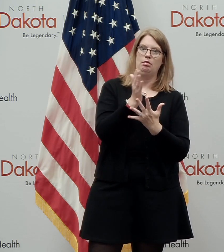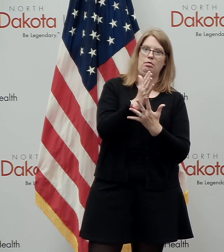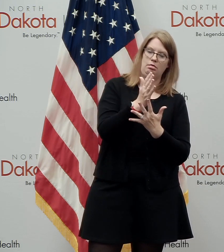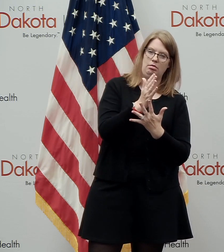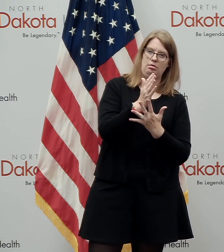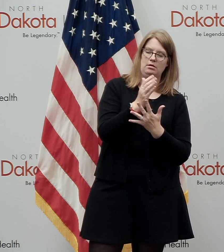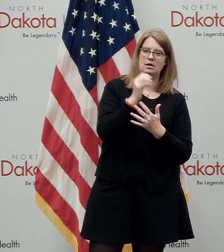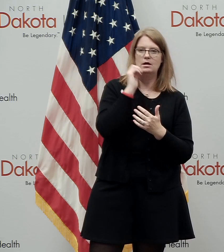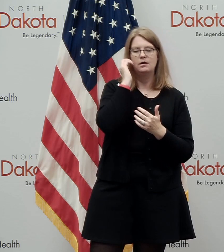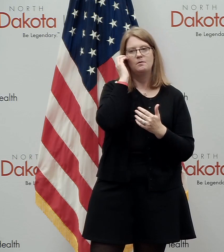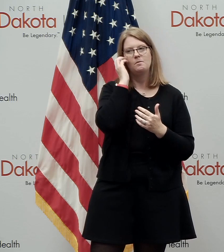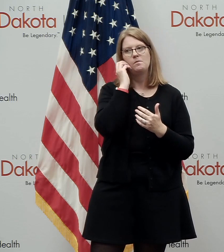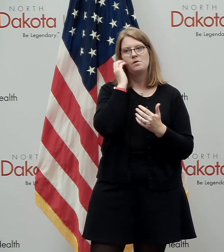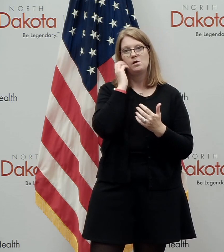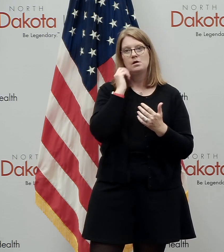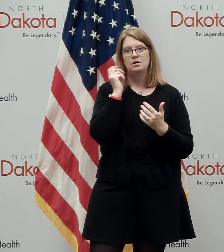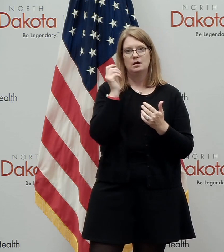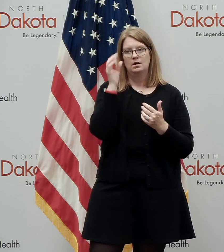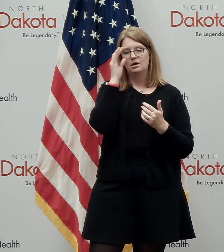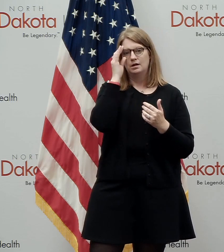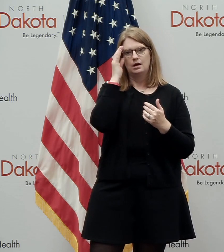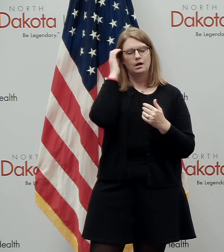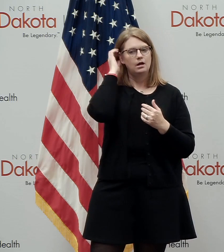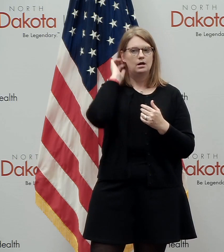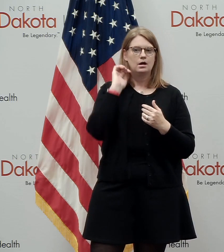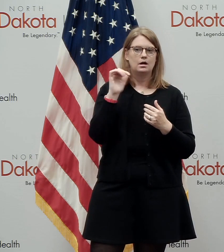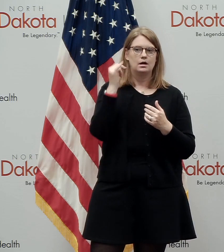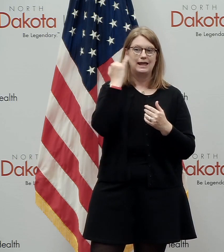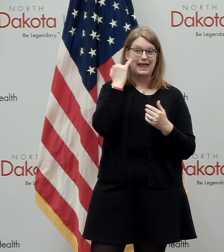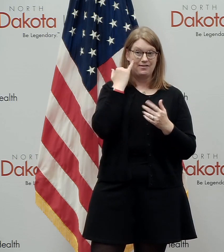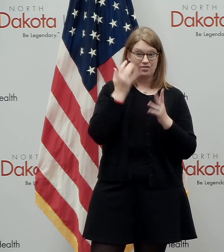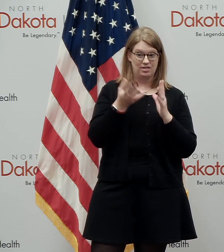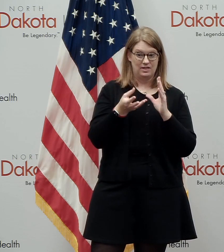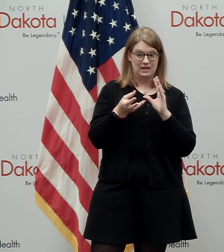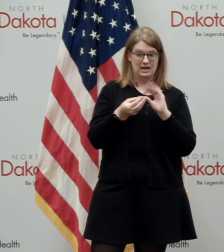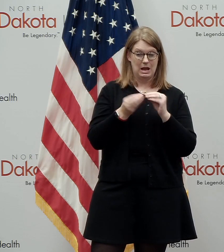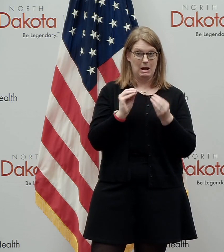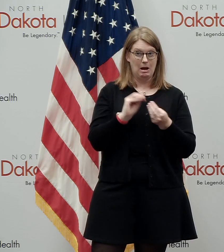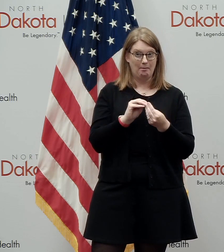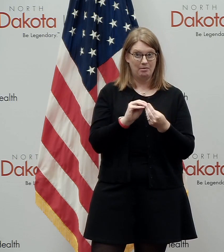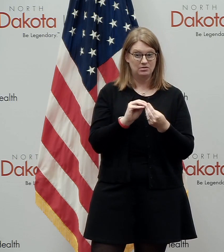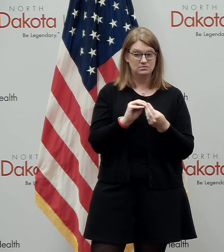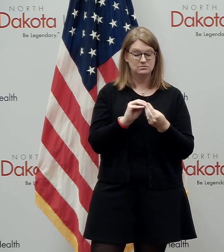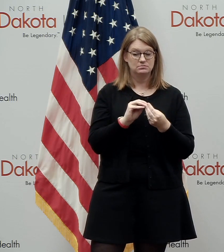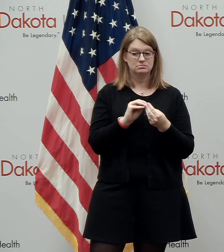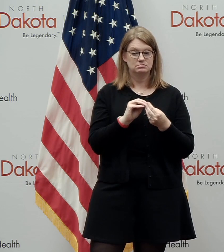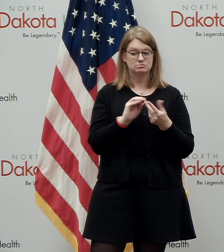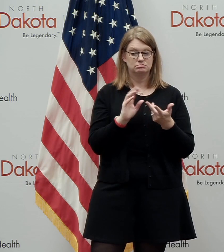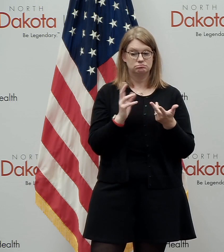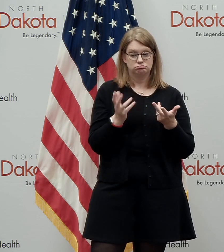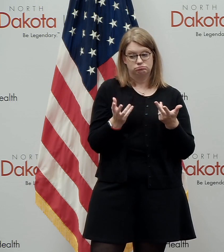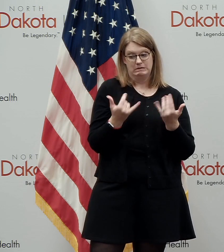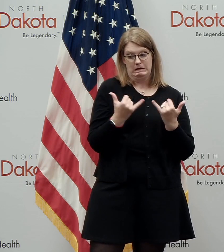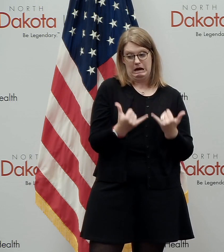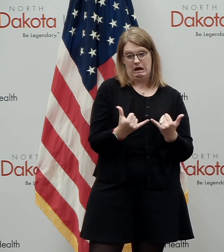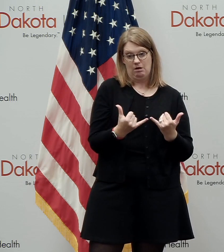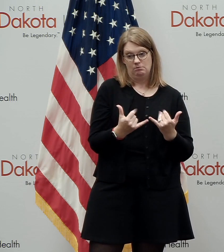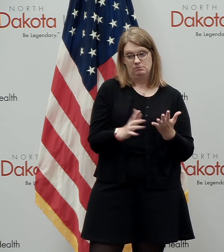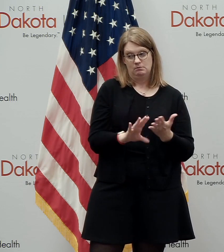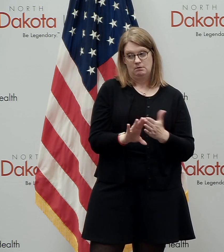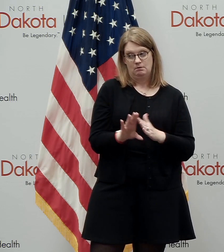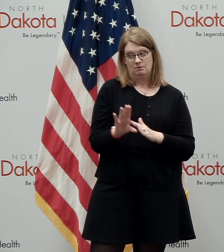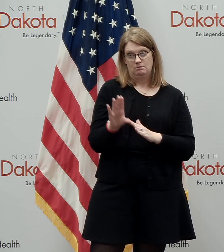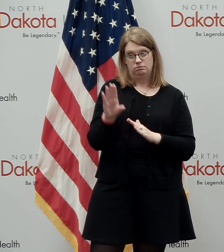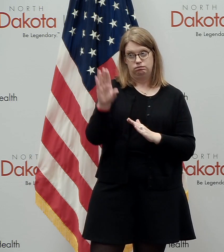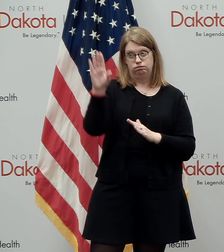not be yellow if the numbers and the what we see on the ground are going the wrong way, then